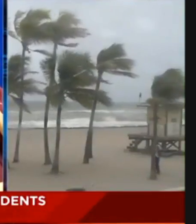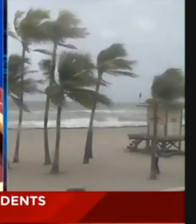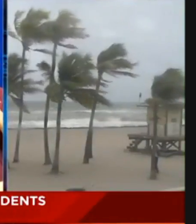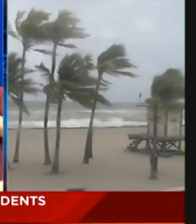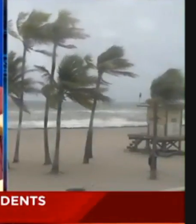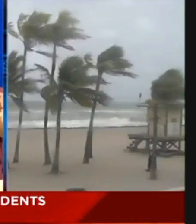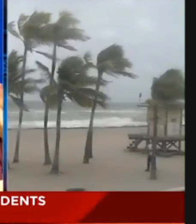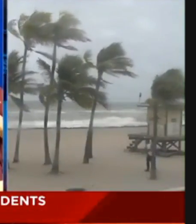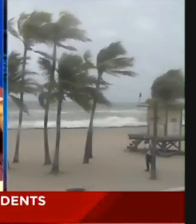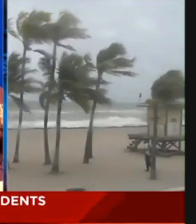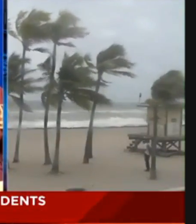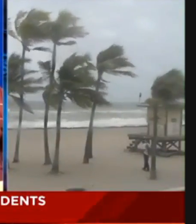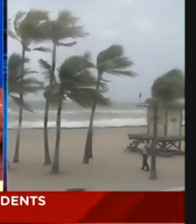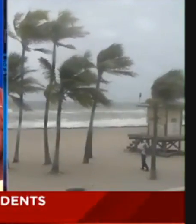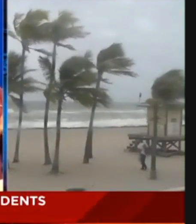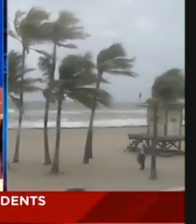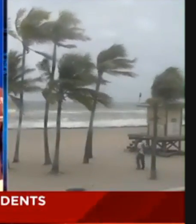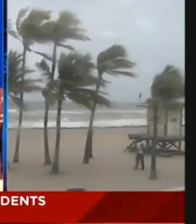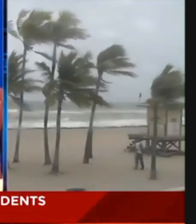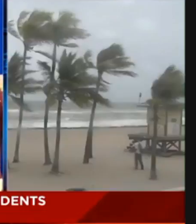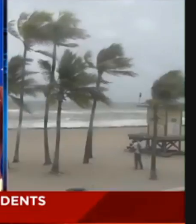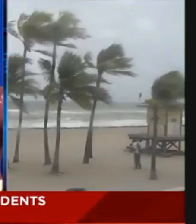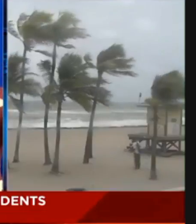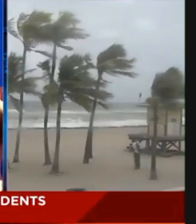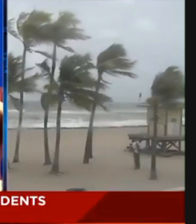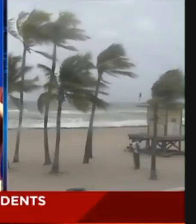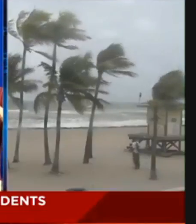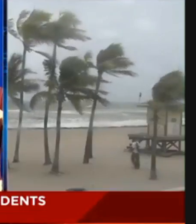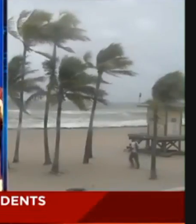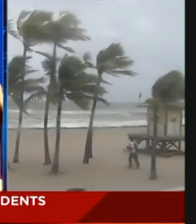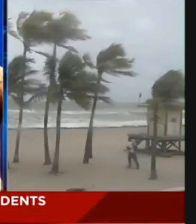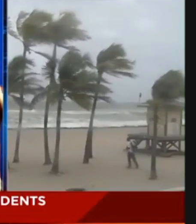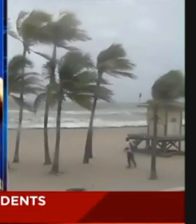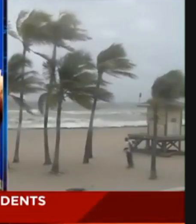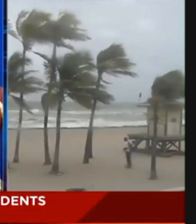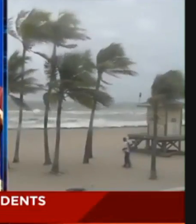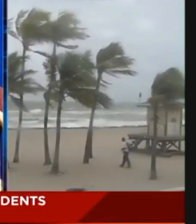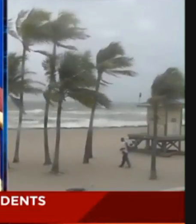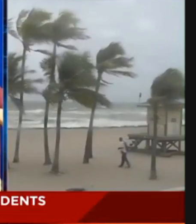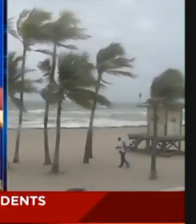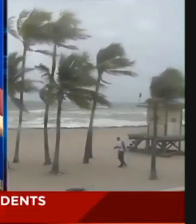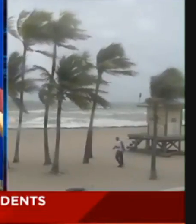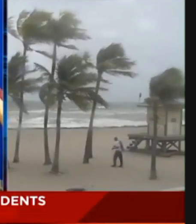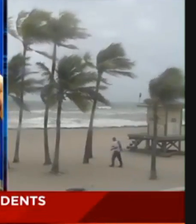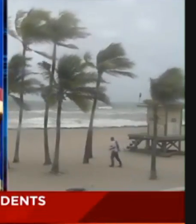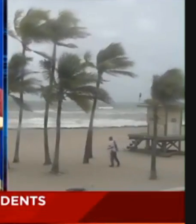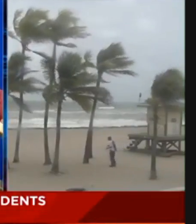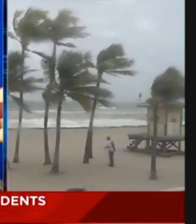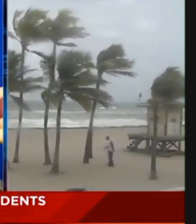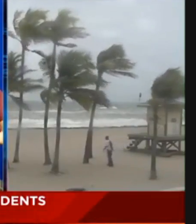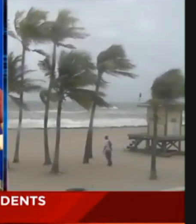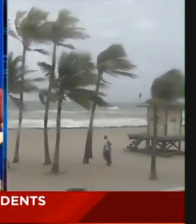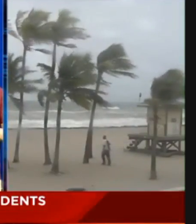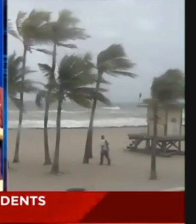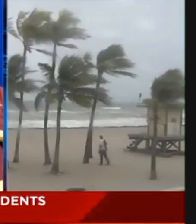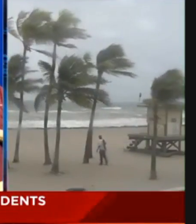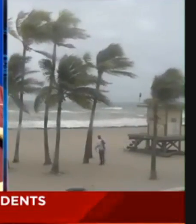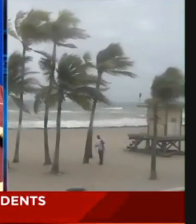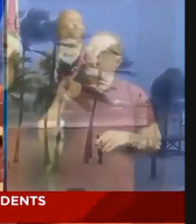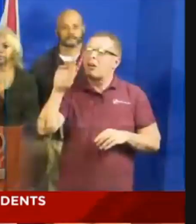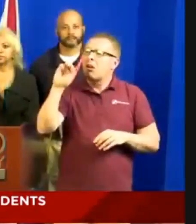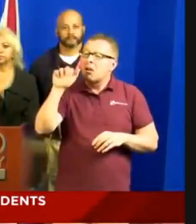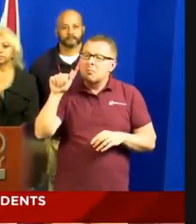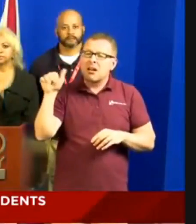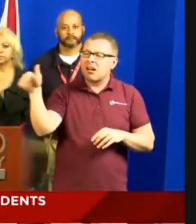line carrier for updates. Irma is expected to result in widespread and extended power outages. Outage